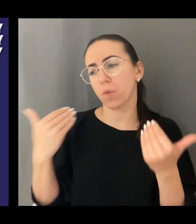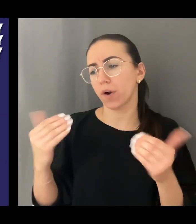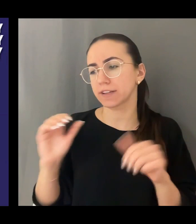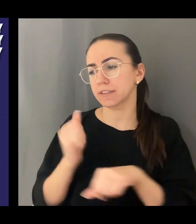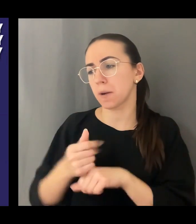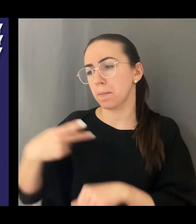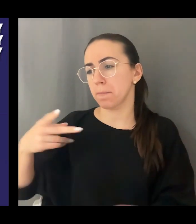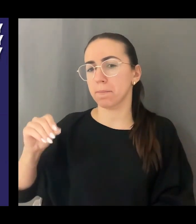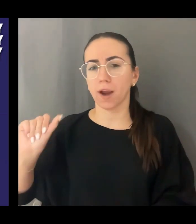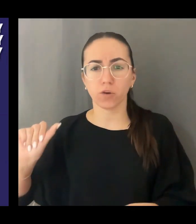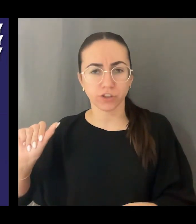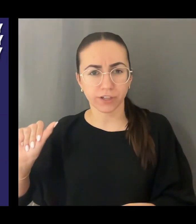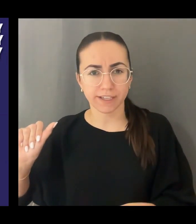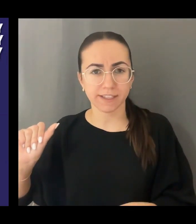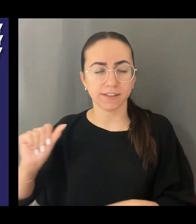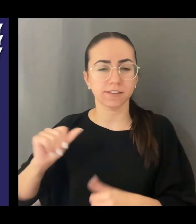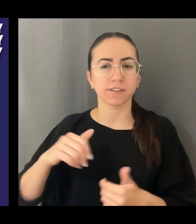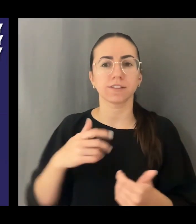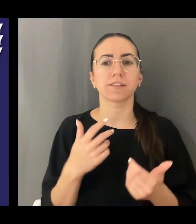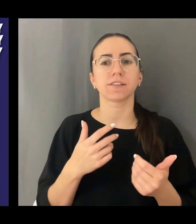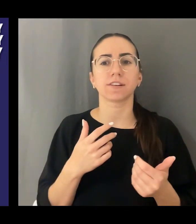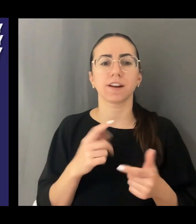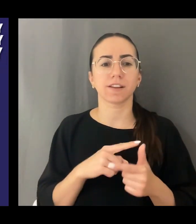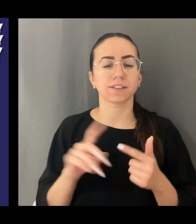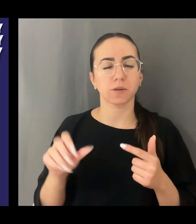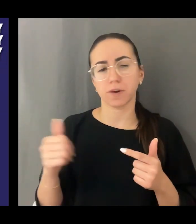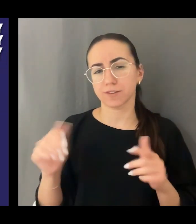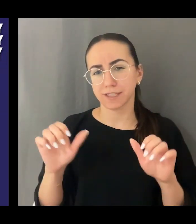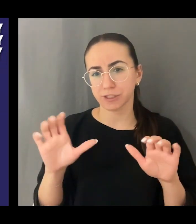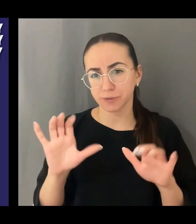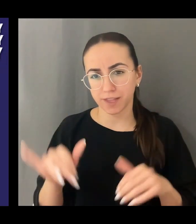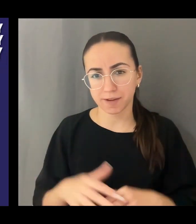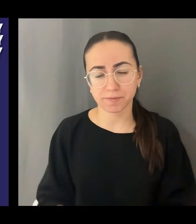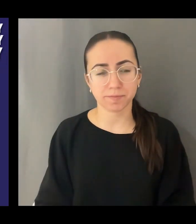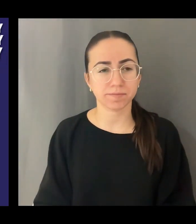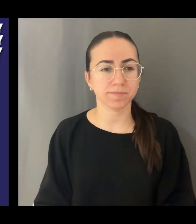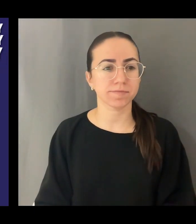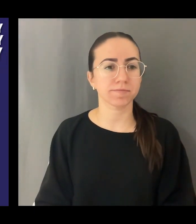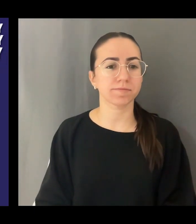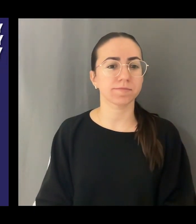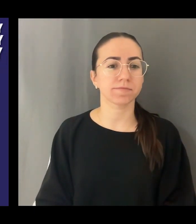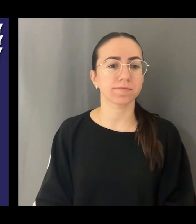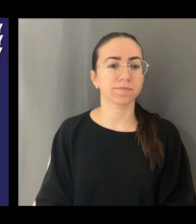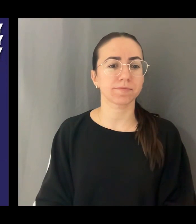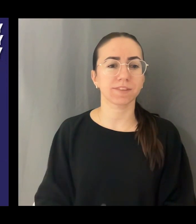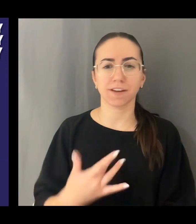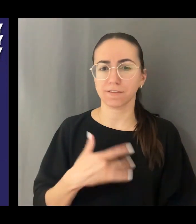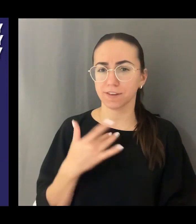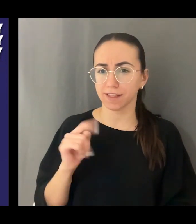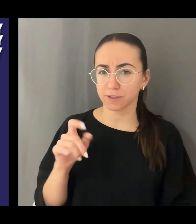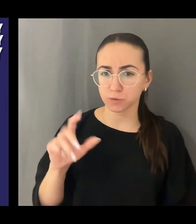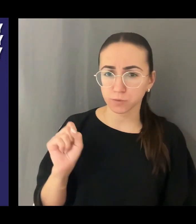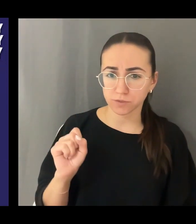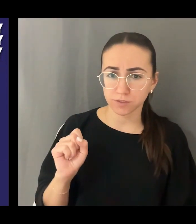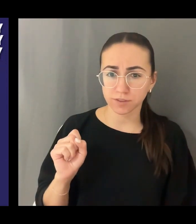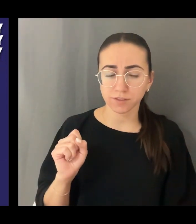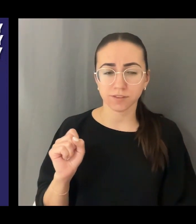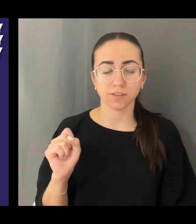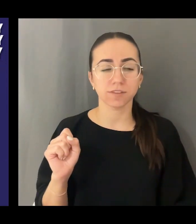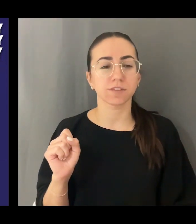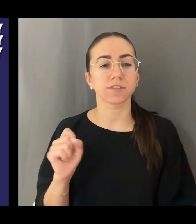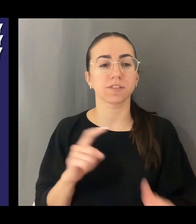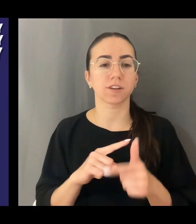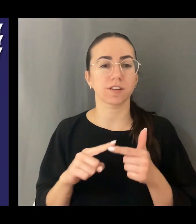let, you know, someone else do those things for me. So I think, you know, tools and resources in conjunction would be the